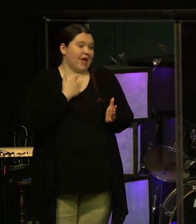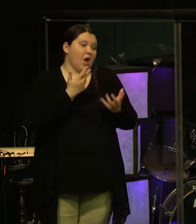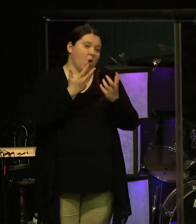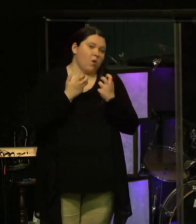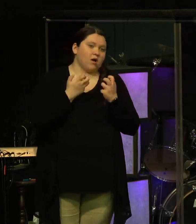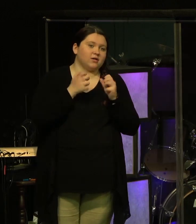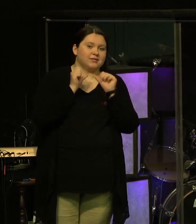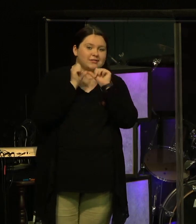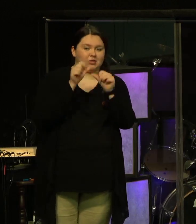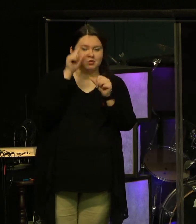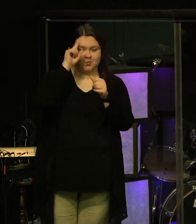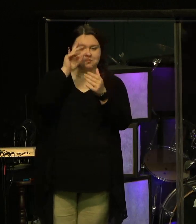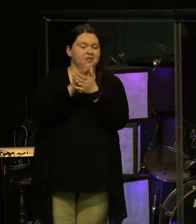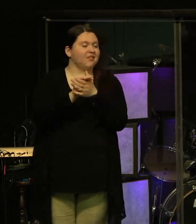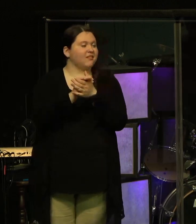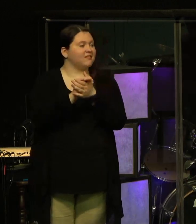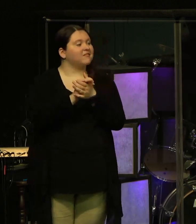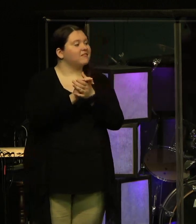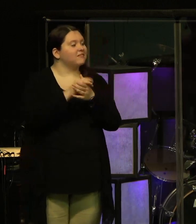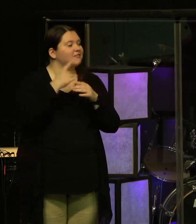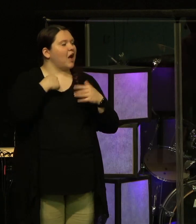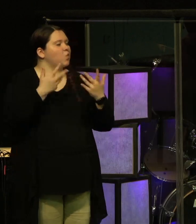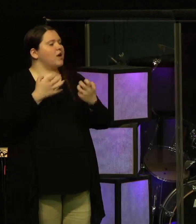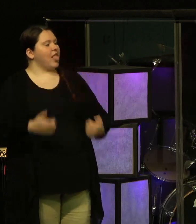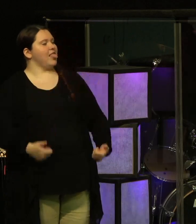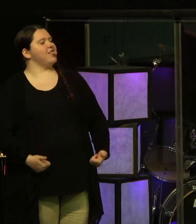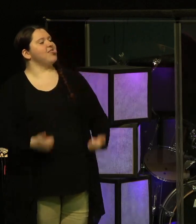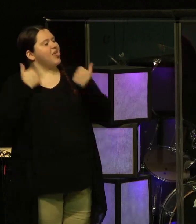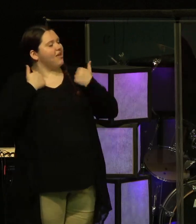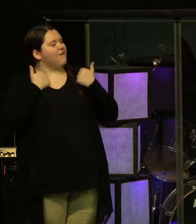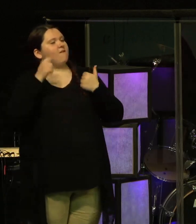I want to walk this thing. I want to live this thing.